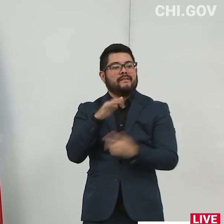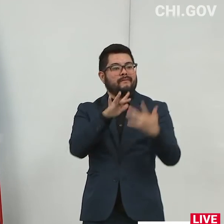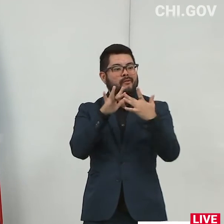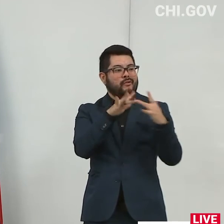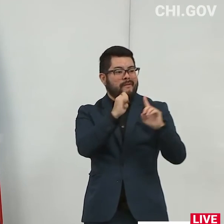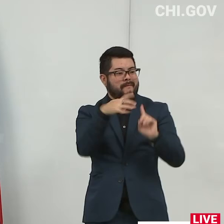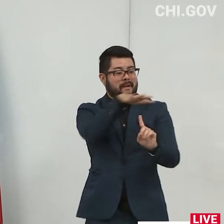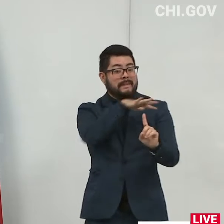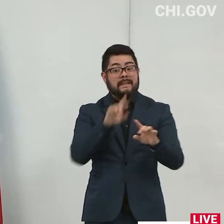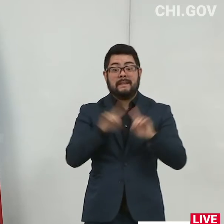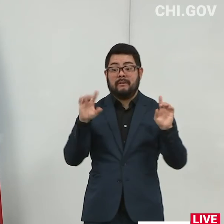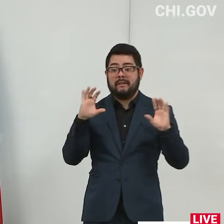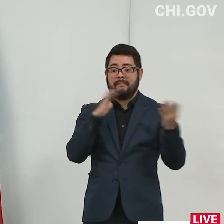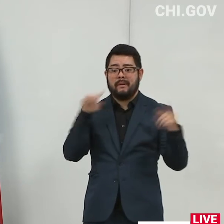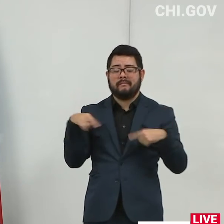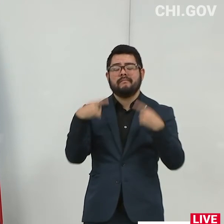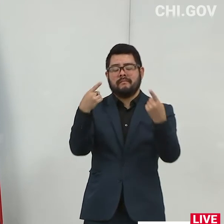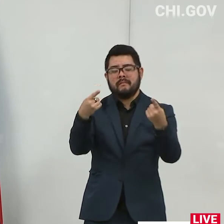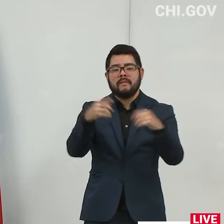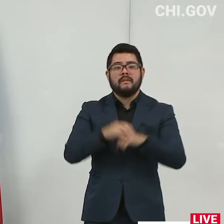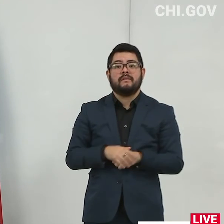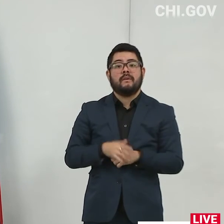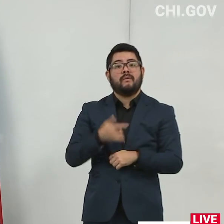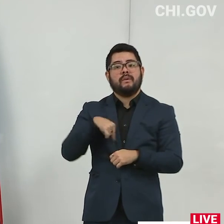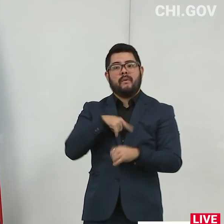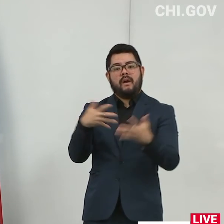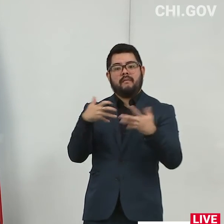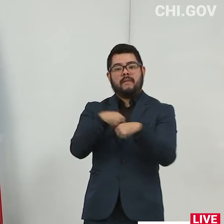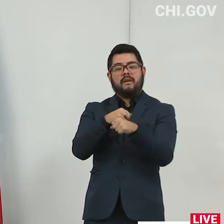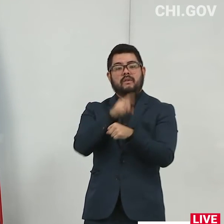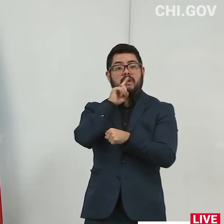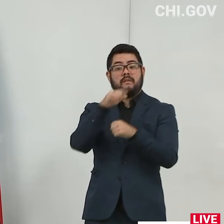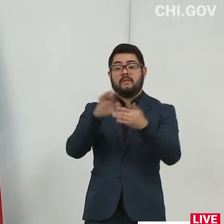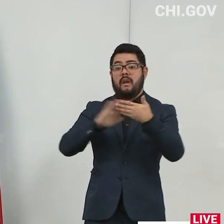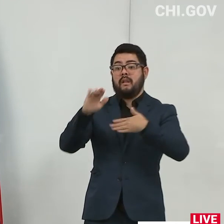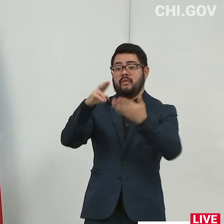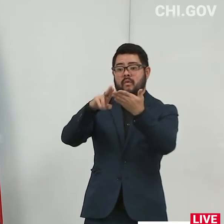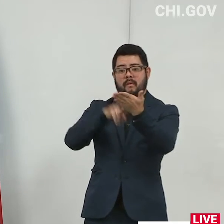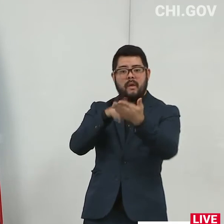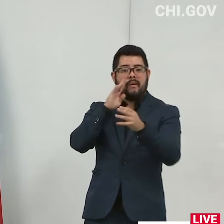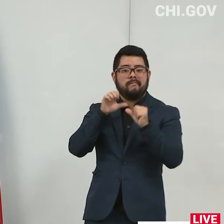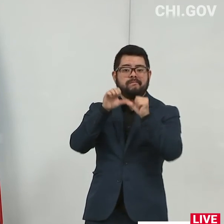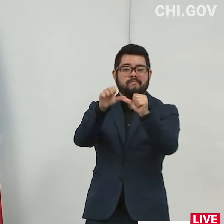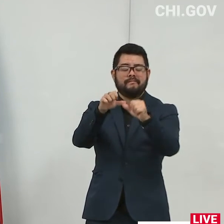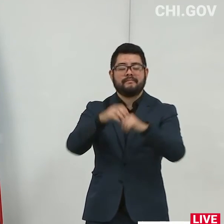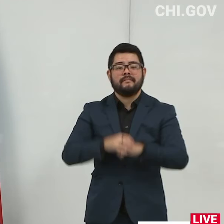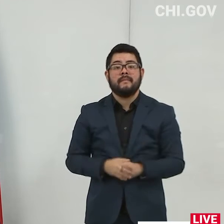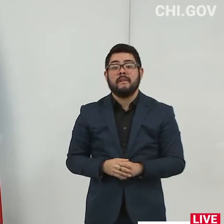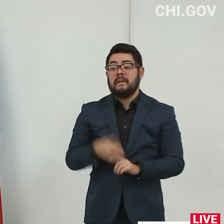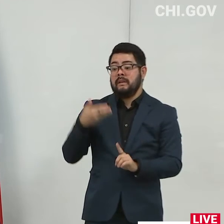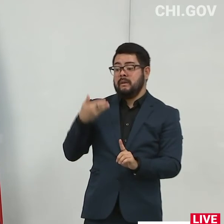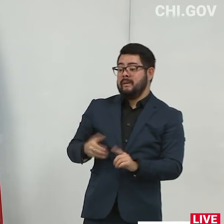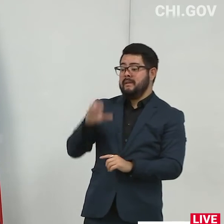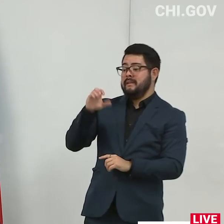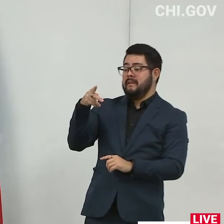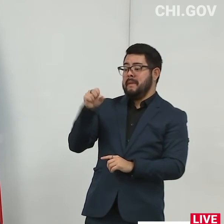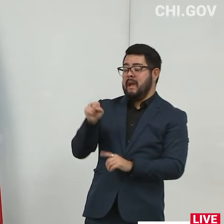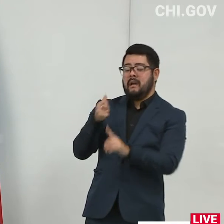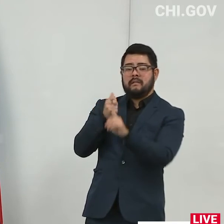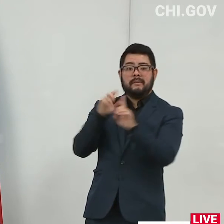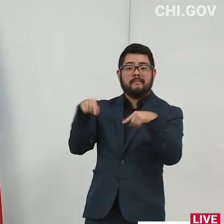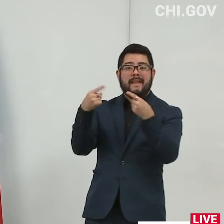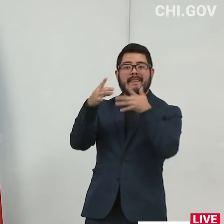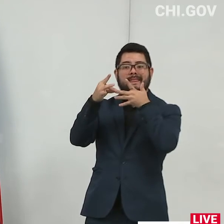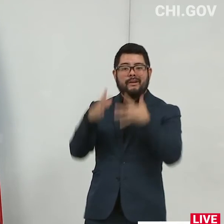towards graduation in college enrollment and attainment. The good news is CPS has been a leader in the use of technology, so we are going to